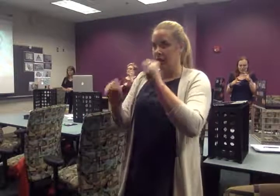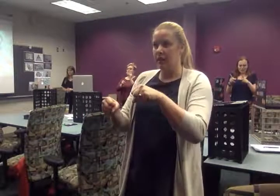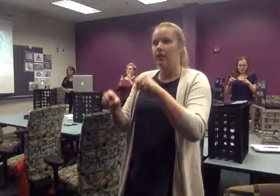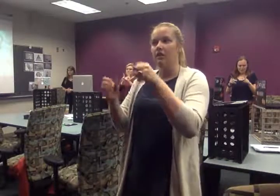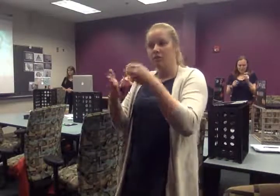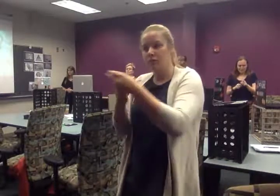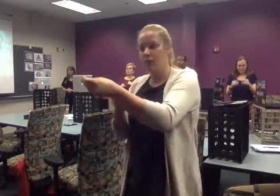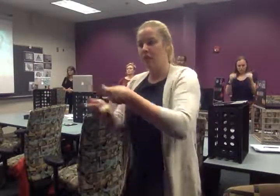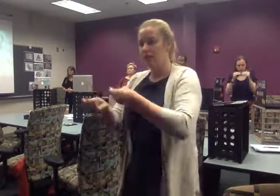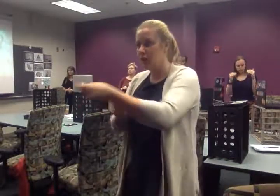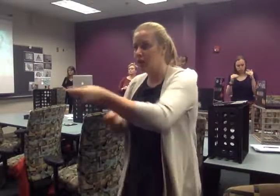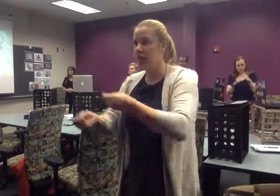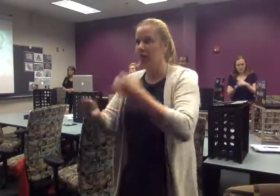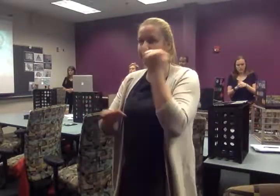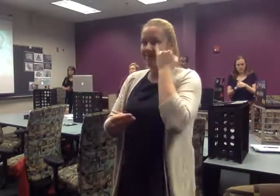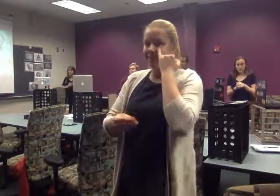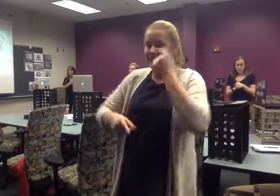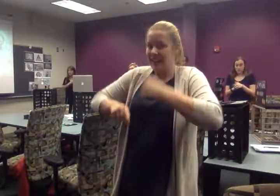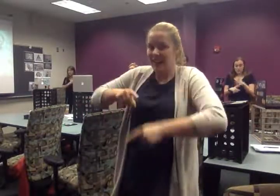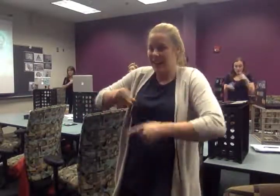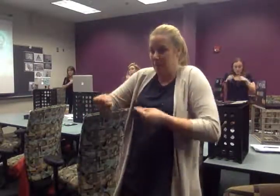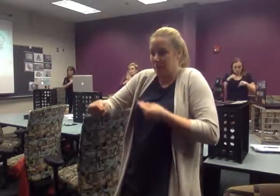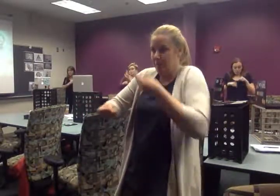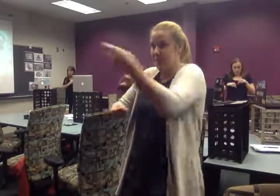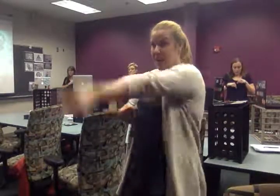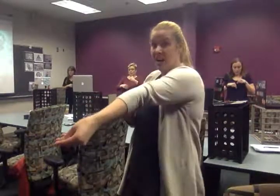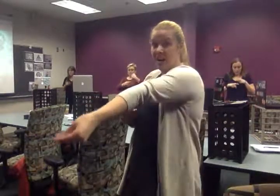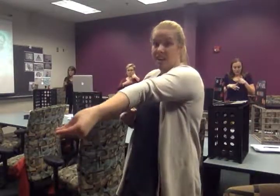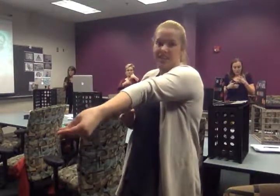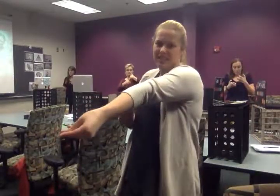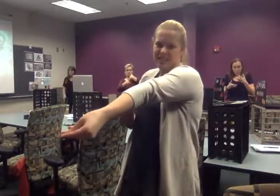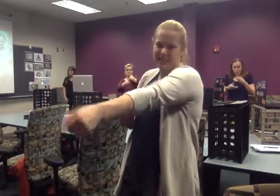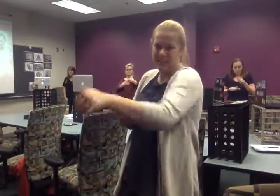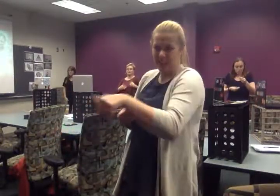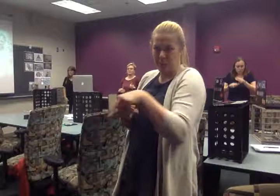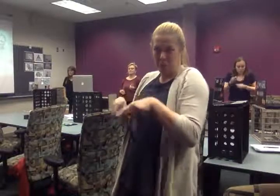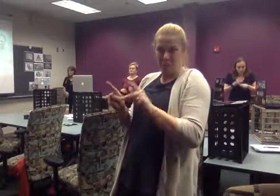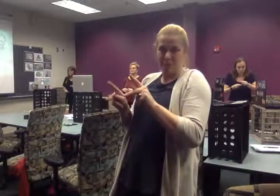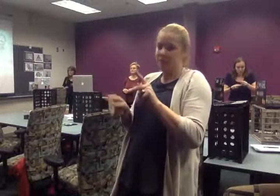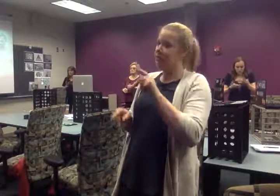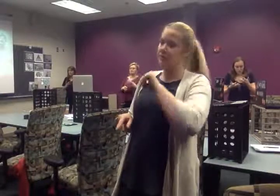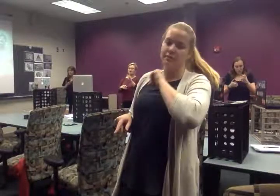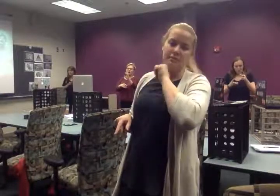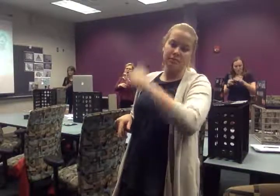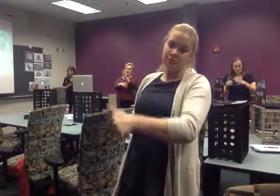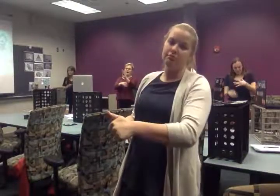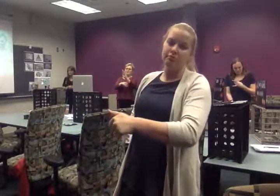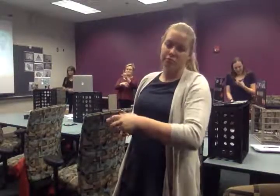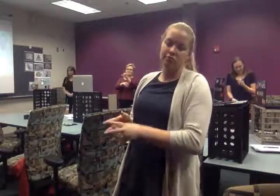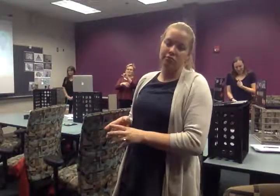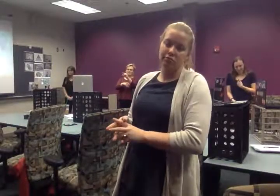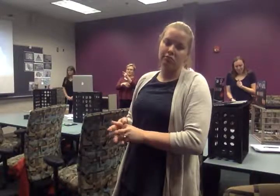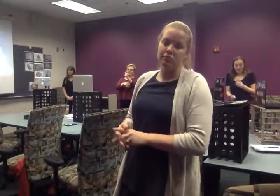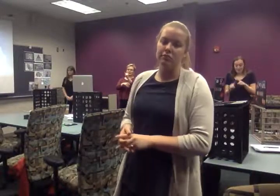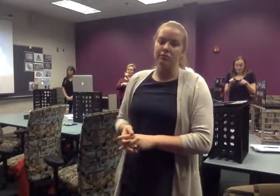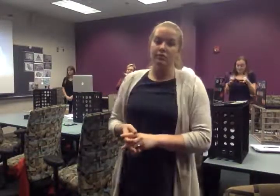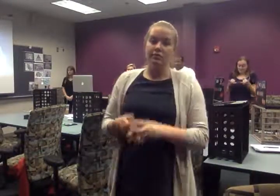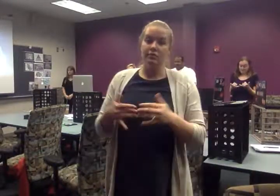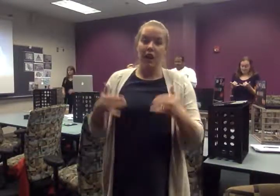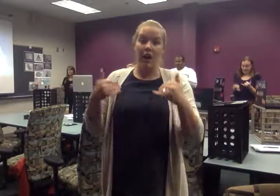feel obligated because failure to meet their obligations would hurt their standing in their small, localized communities, and now we meet our obligations because otherwise,